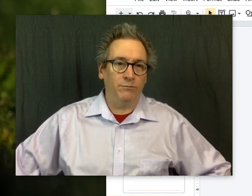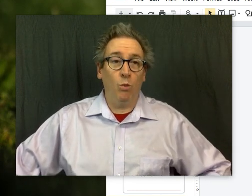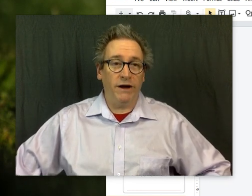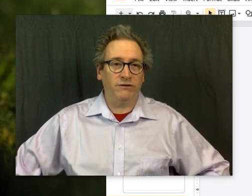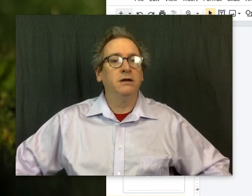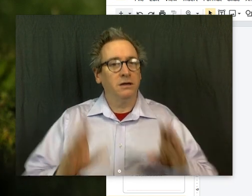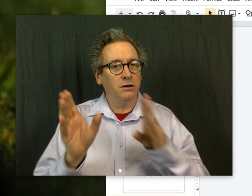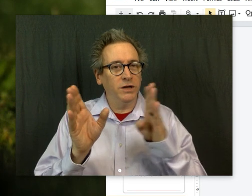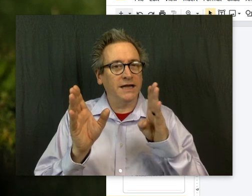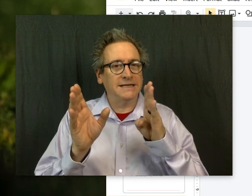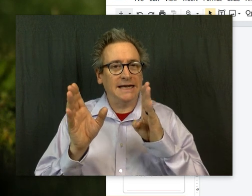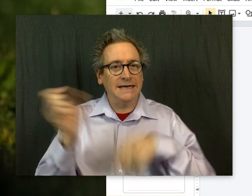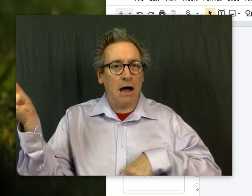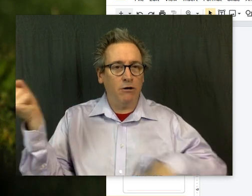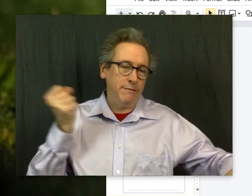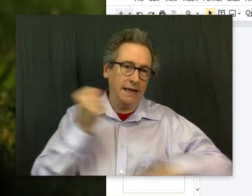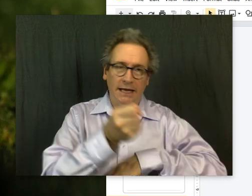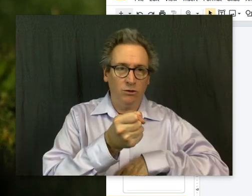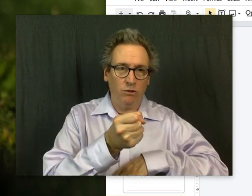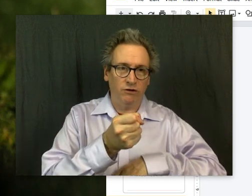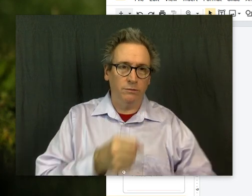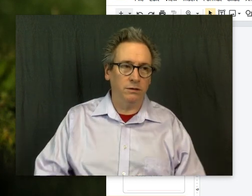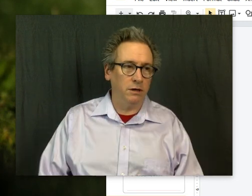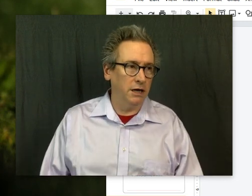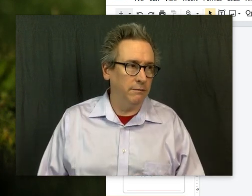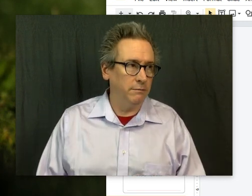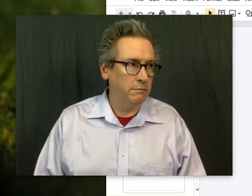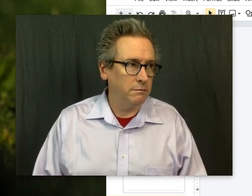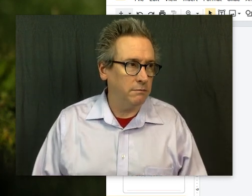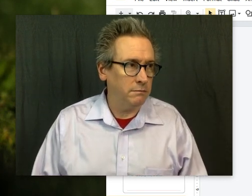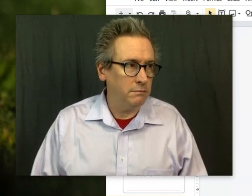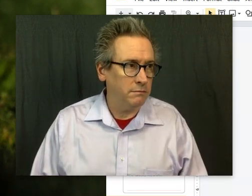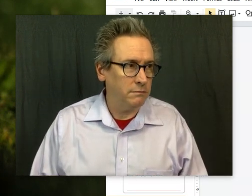anyway, whatever. We like to take a noun and make it into a verb.